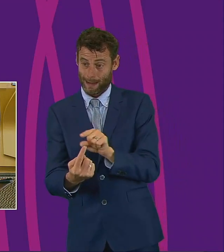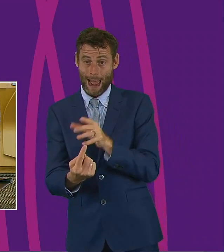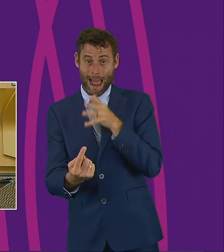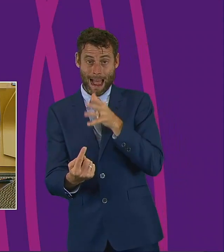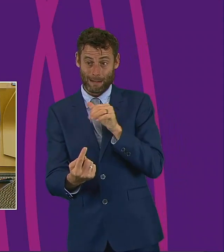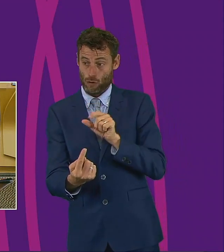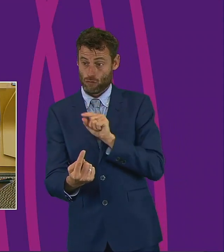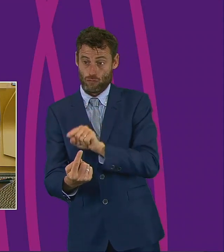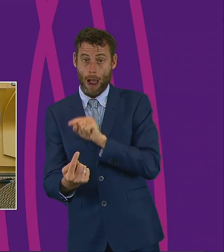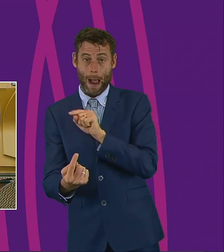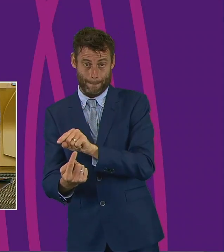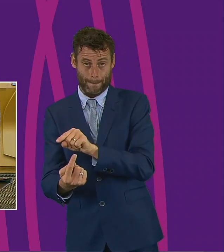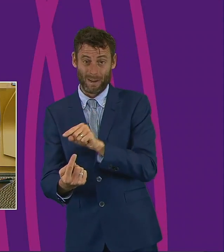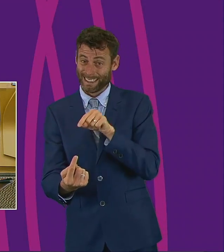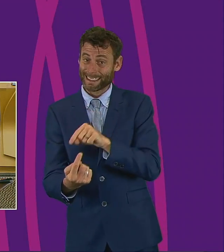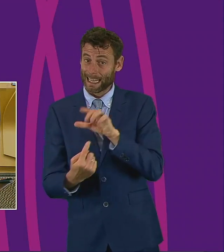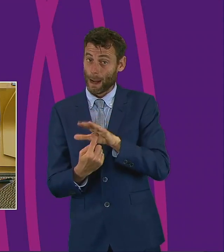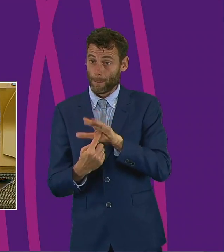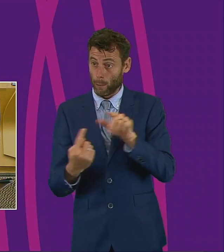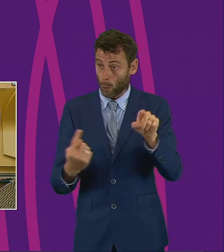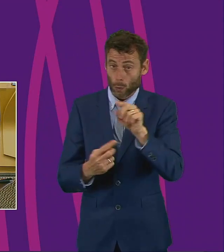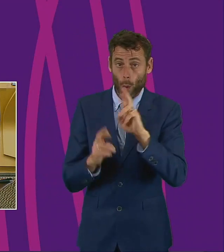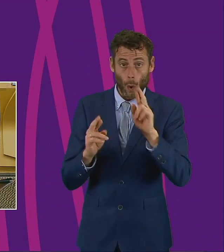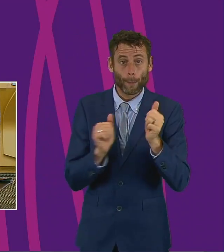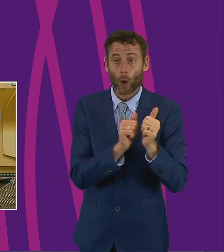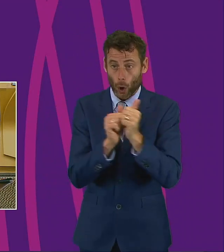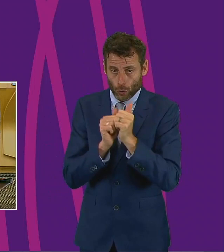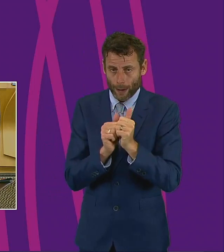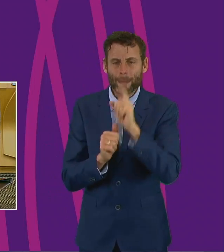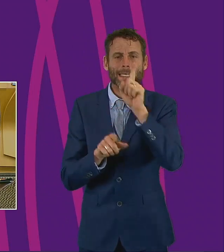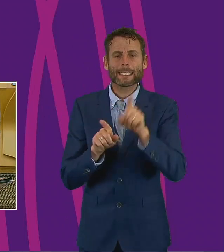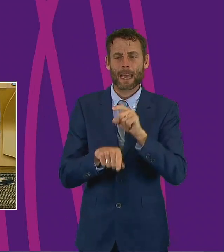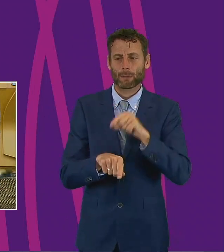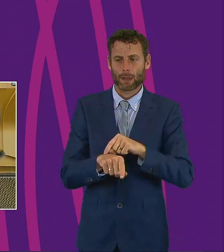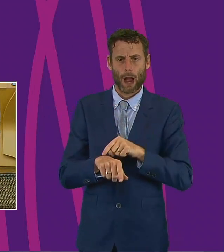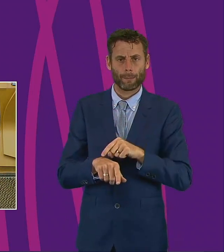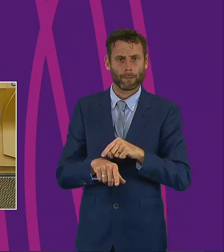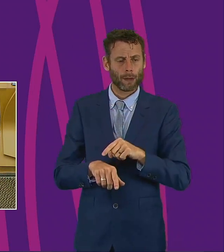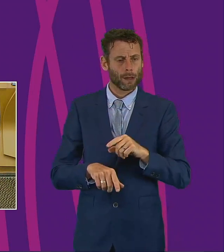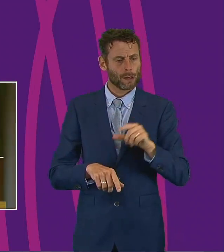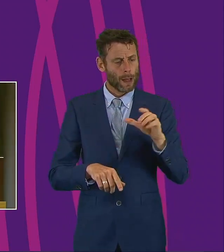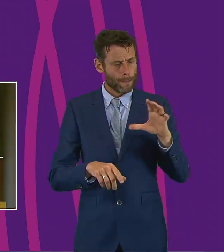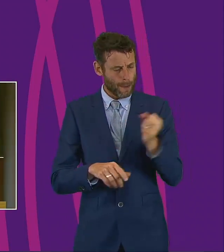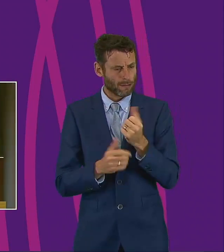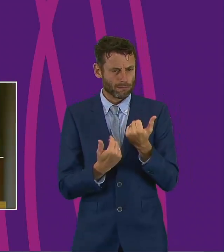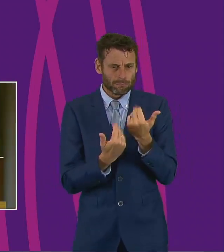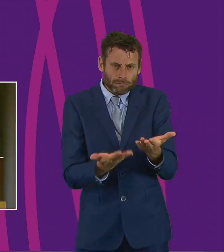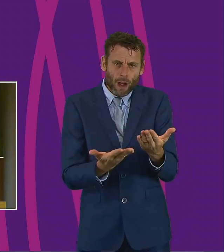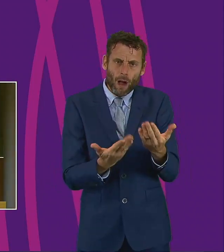hope everybody will agree is important, while respecting freedom of speech and expression. James Kelly.